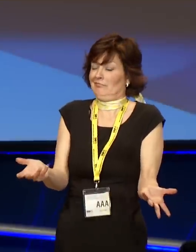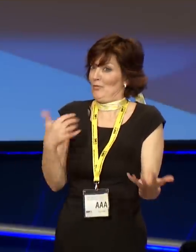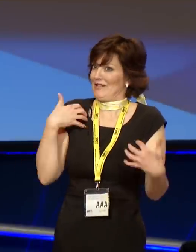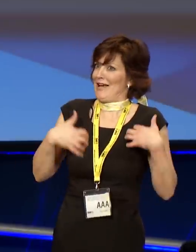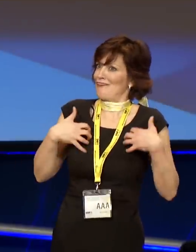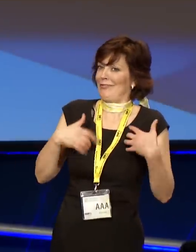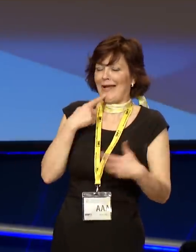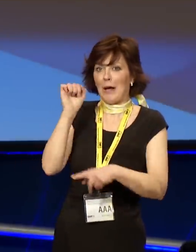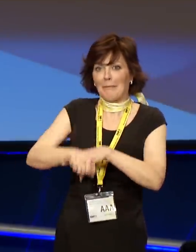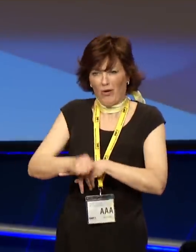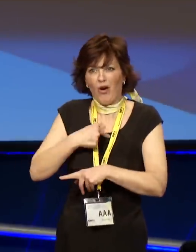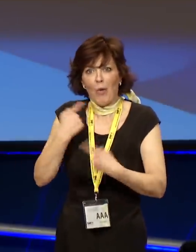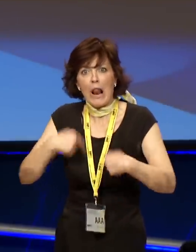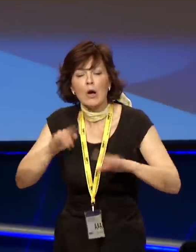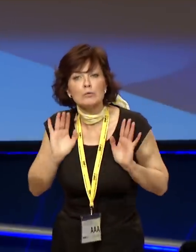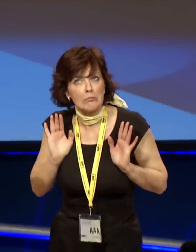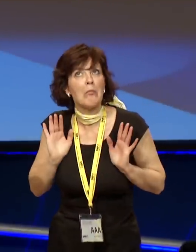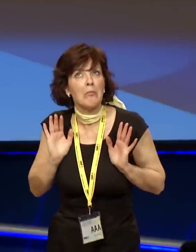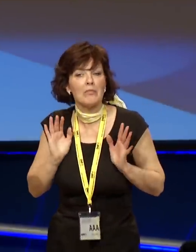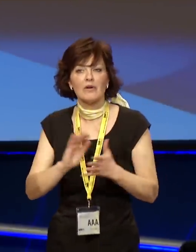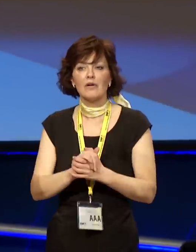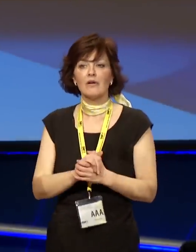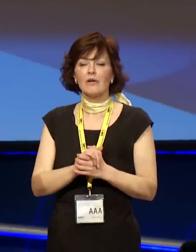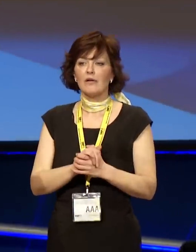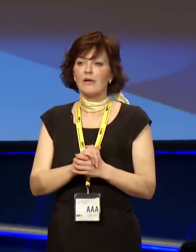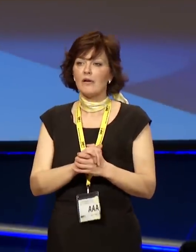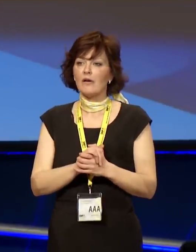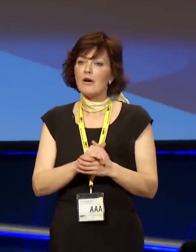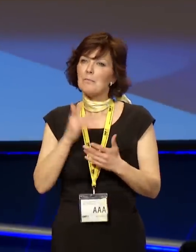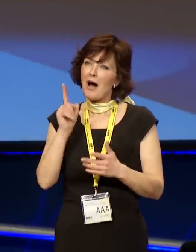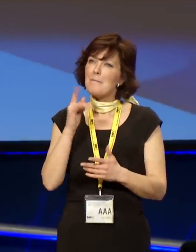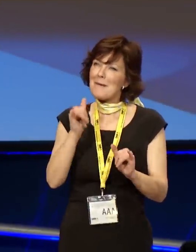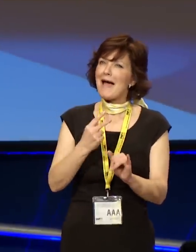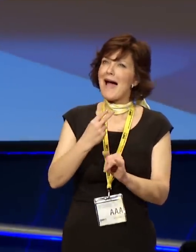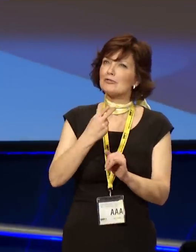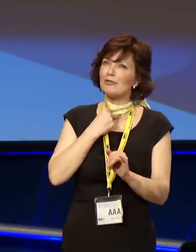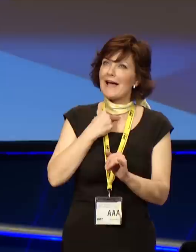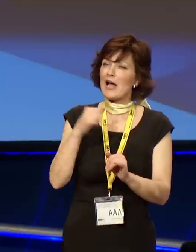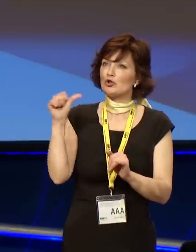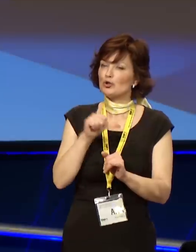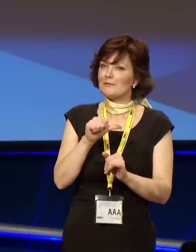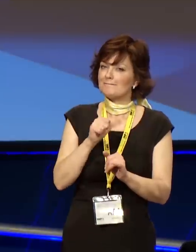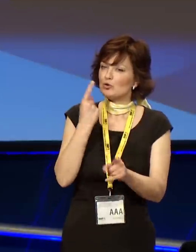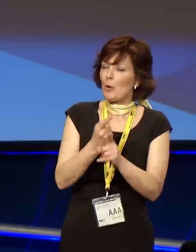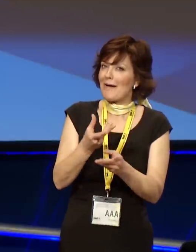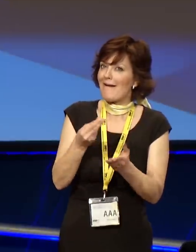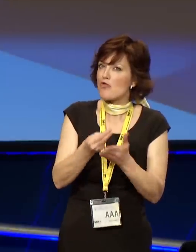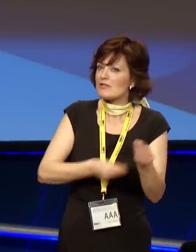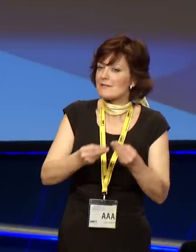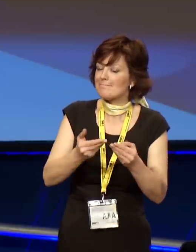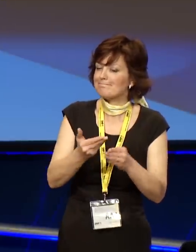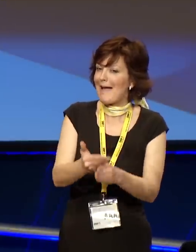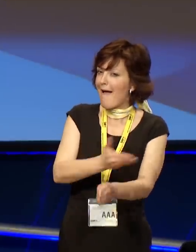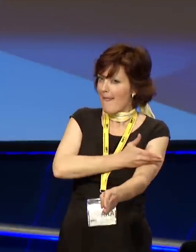interesting admission. But maybe I regret about not taking that line earlier, but I think the